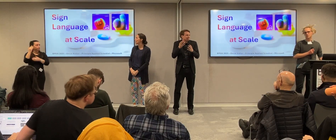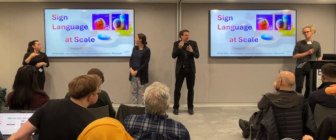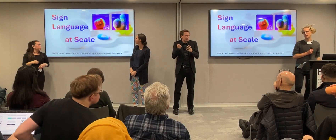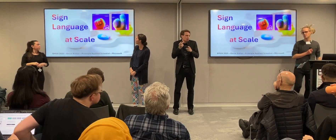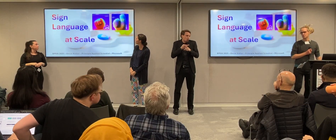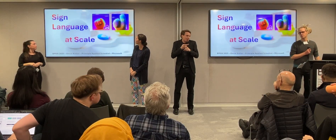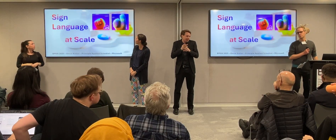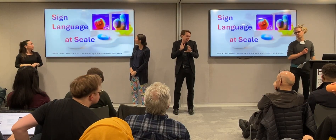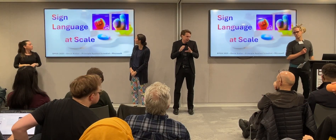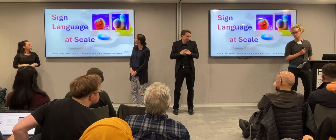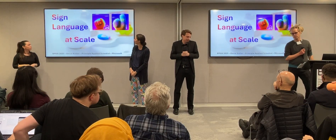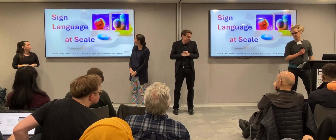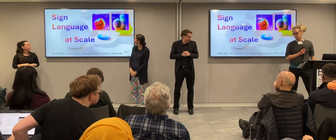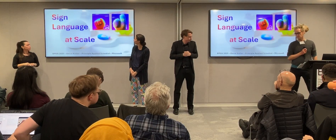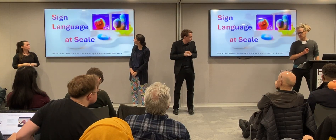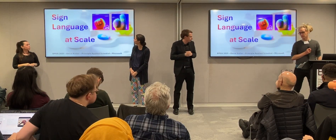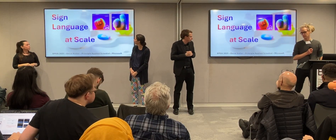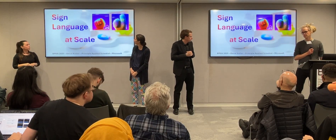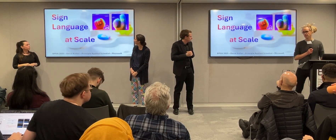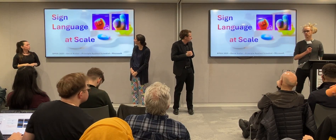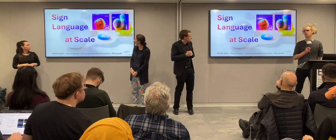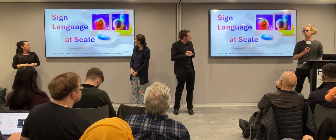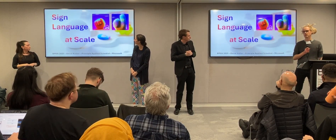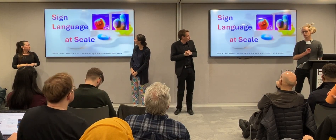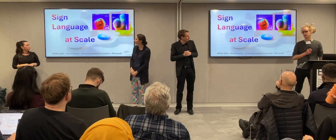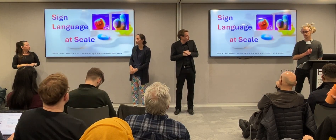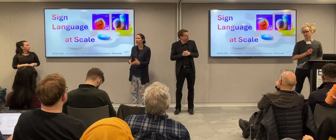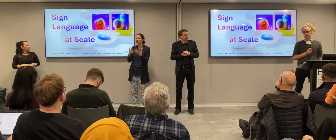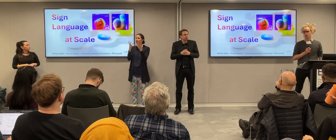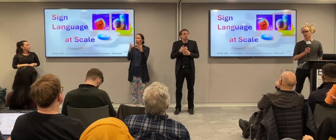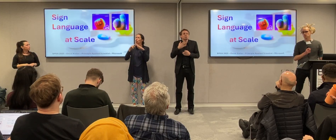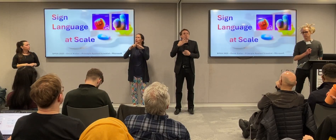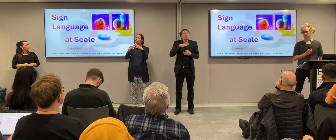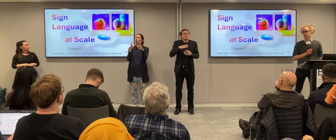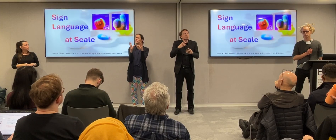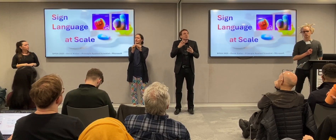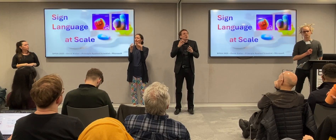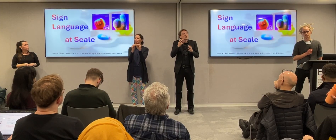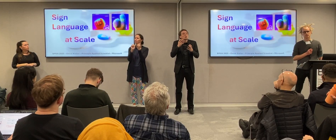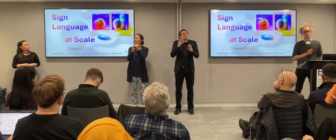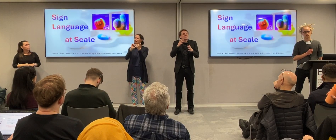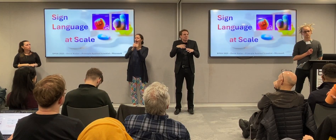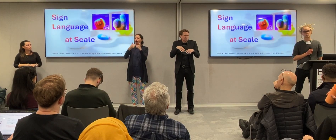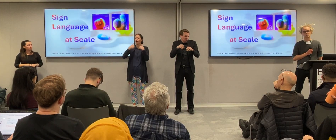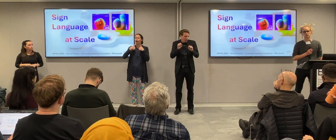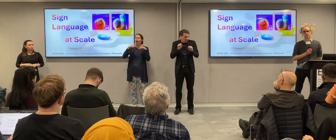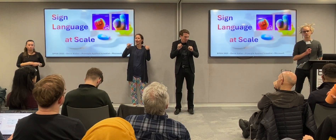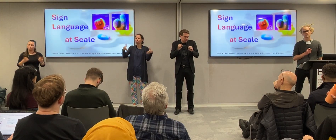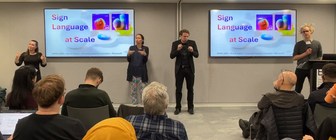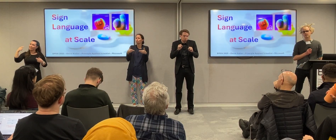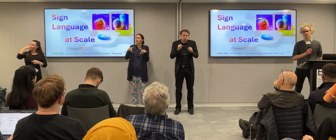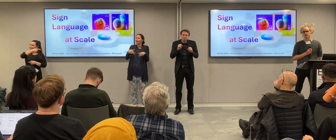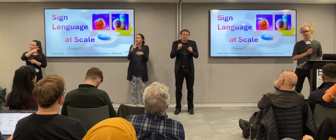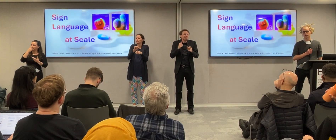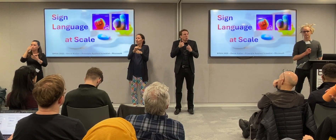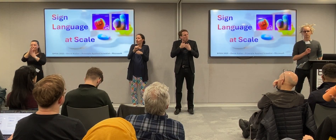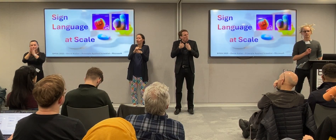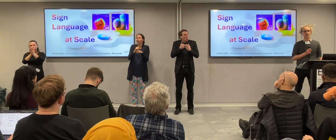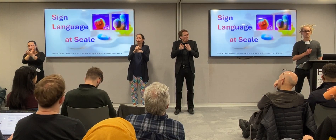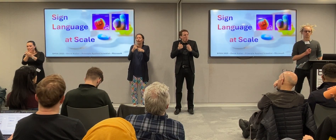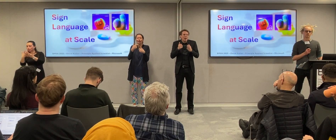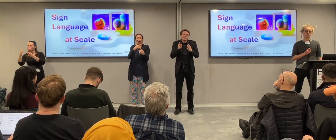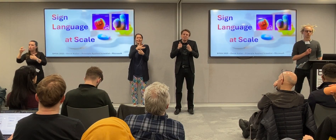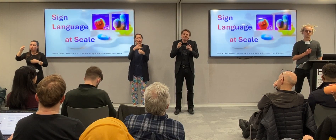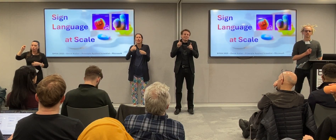Basically, I want to start the session with how I usually introduce this work, which is like I